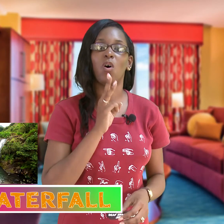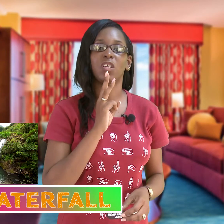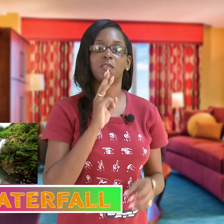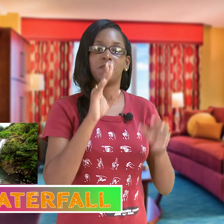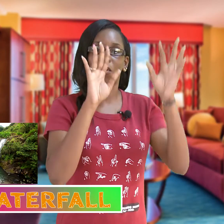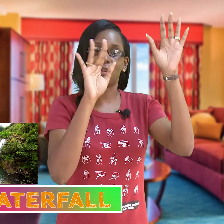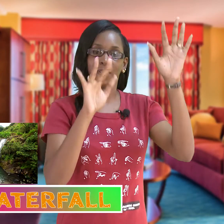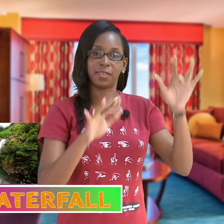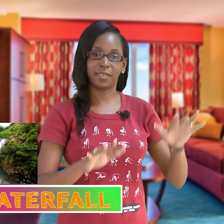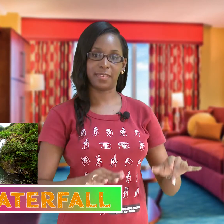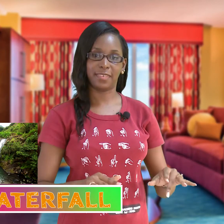waterfall.